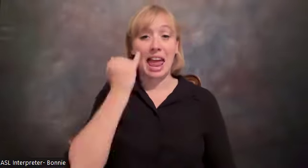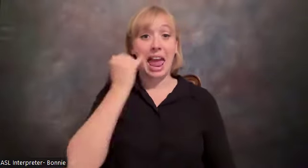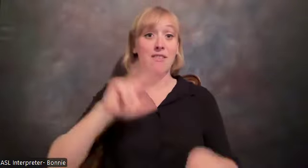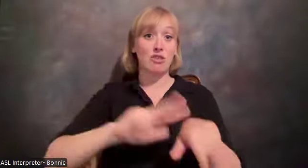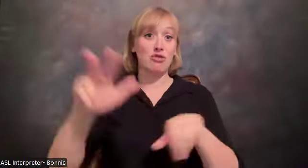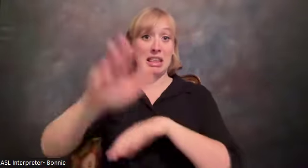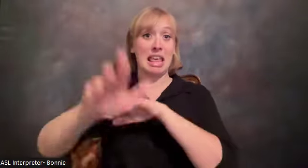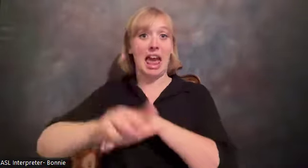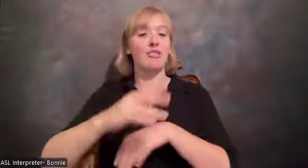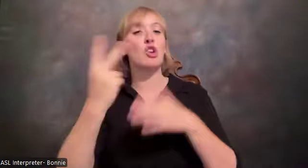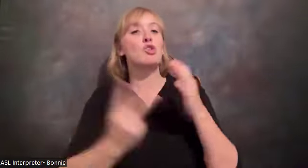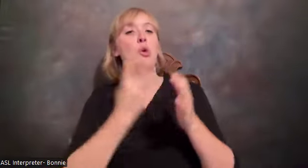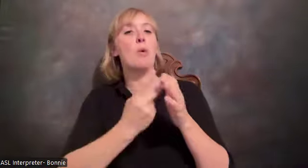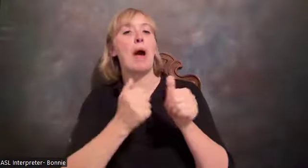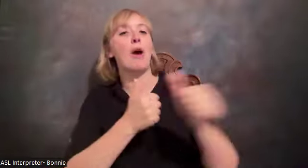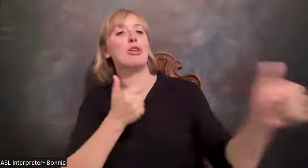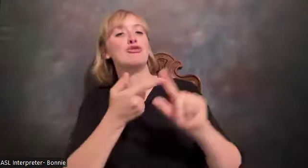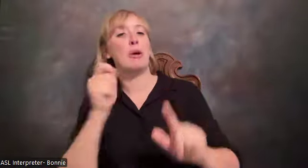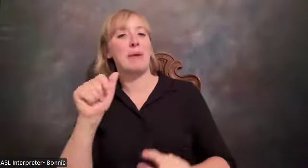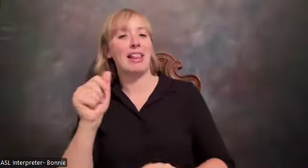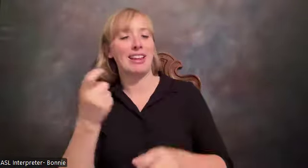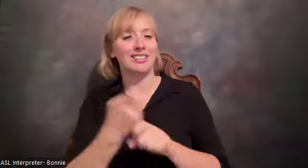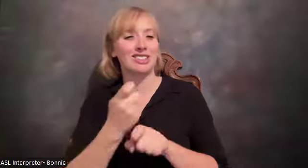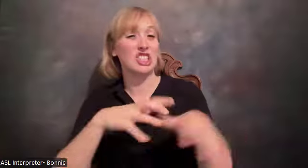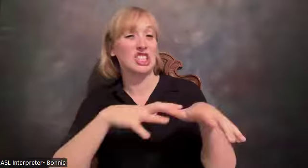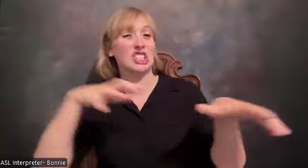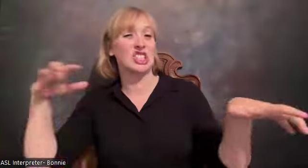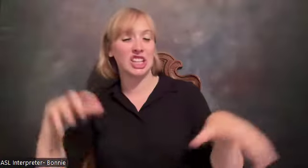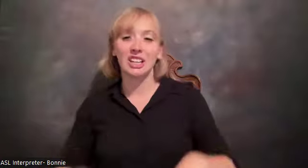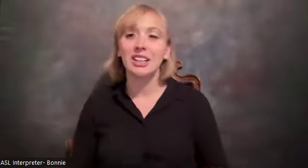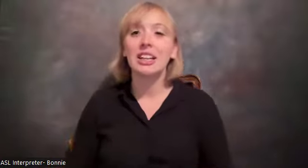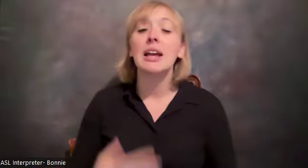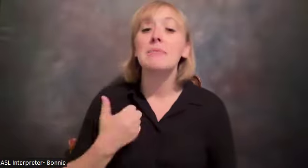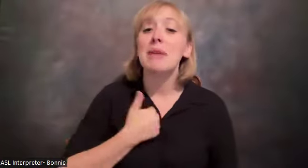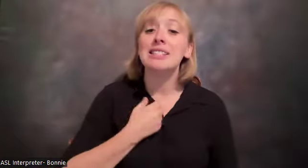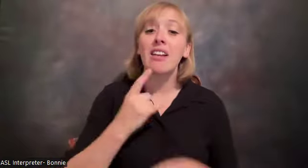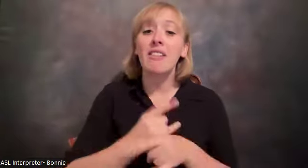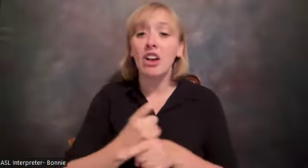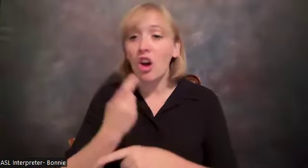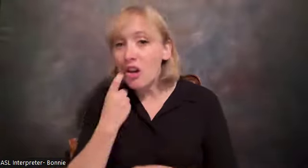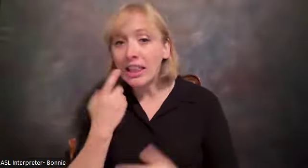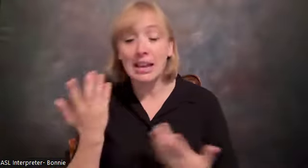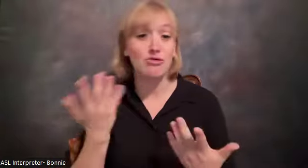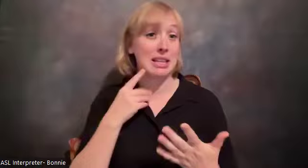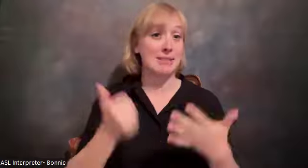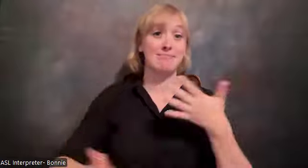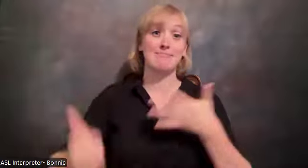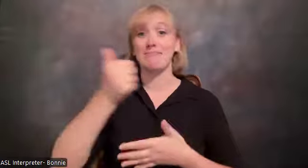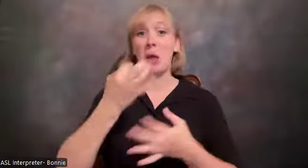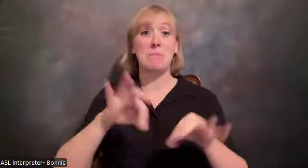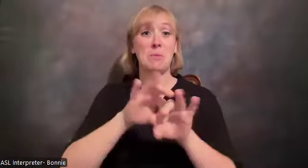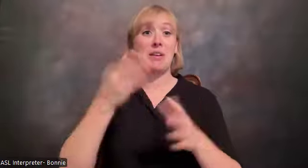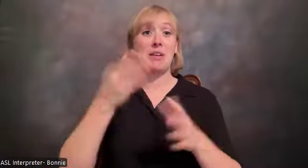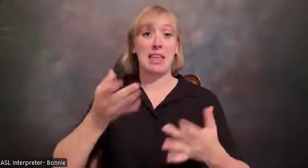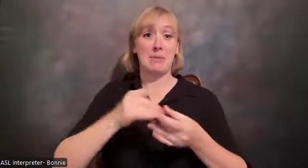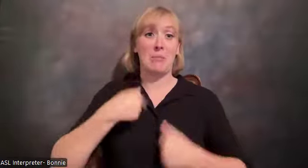in the afternoon, 2.5 hours is the time taken. So anyway, I'm an alcoholic, and that's really the most important thing I can tell you about myself, is that